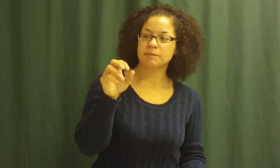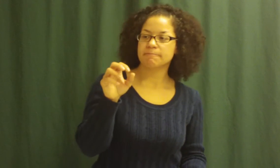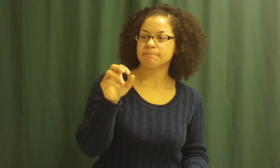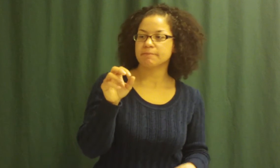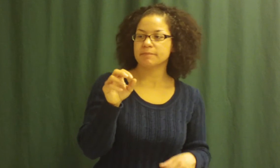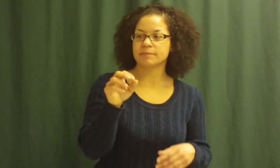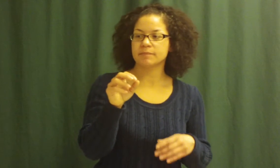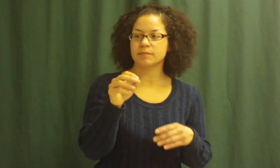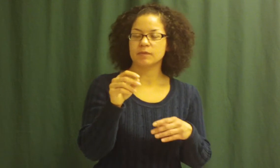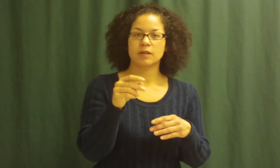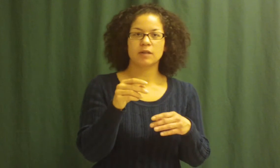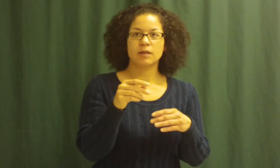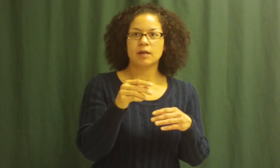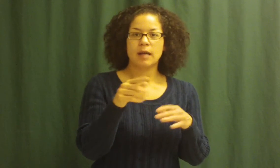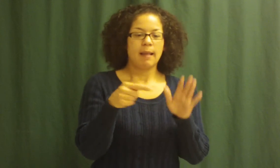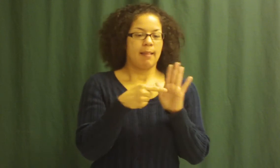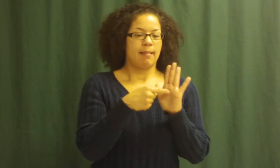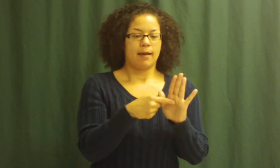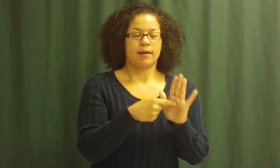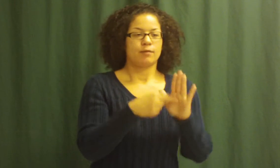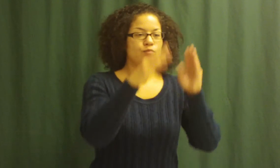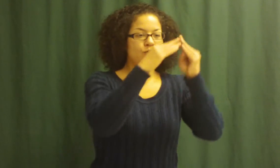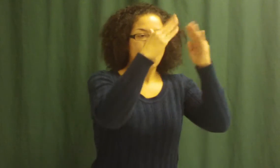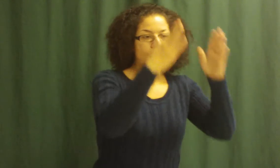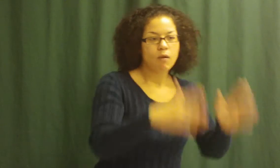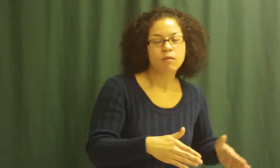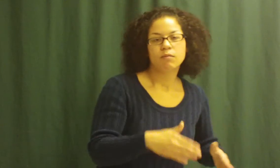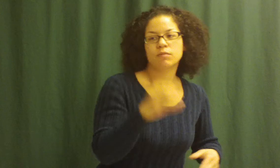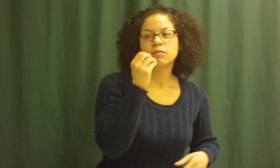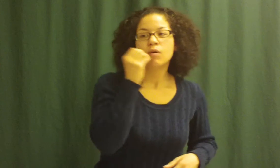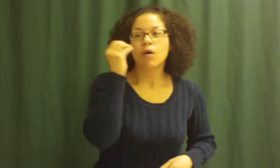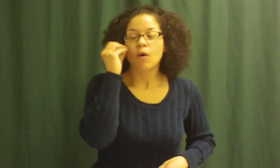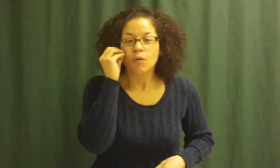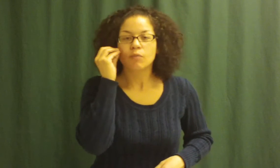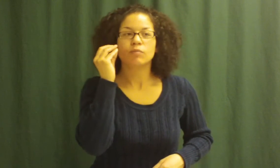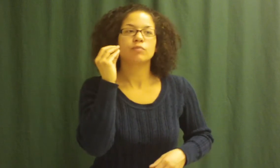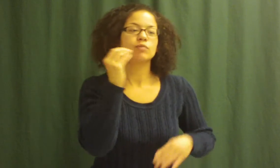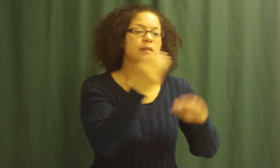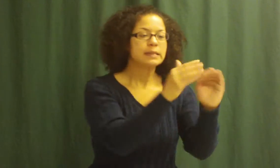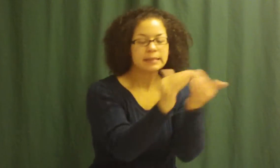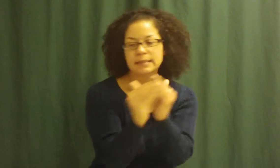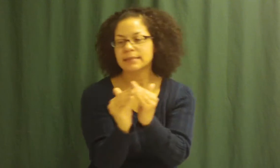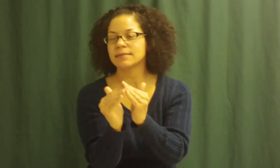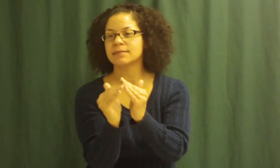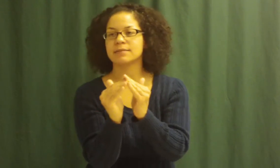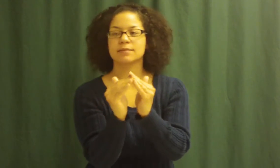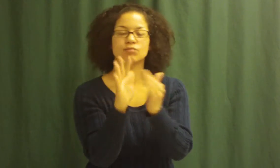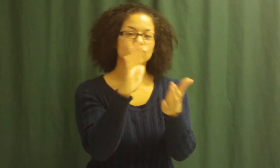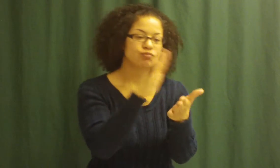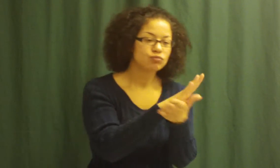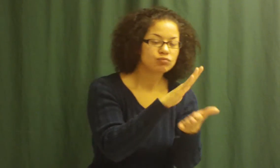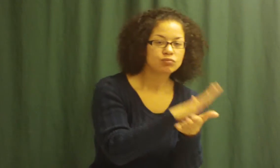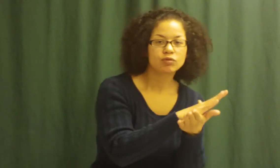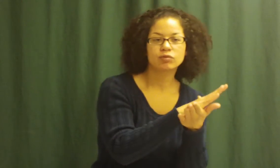These include homes, neighborhoods, cities, schools, churches,